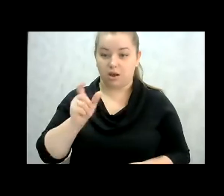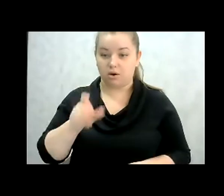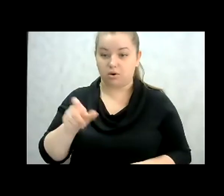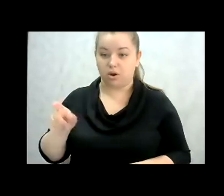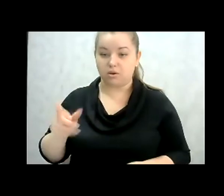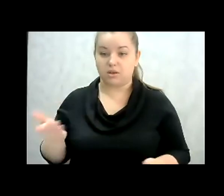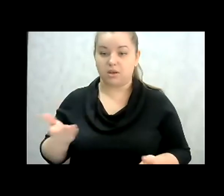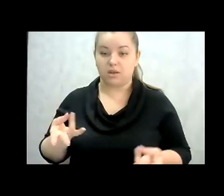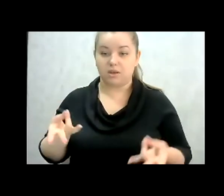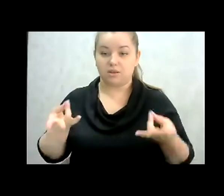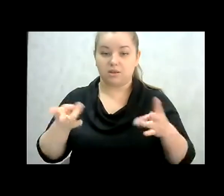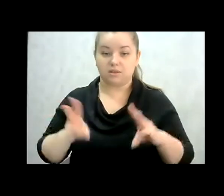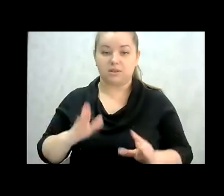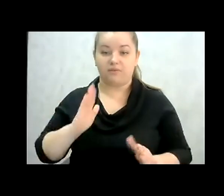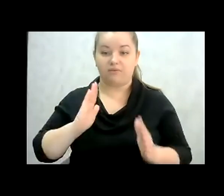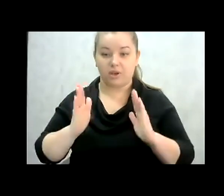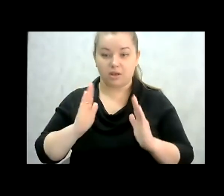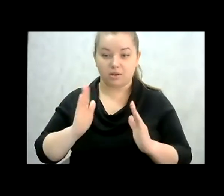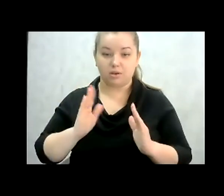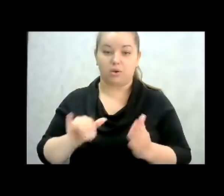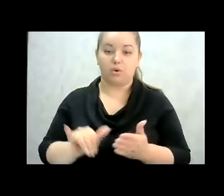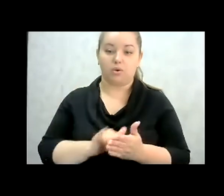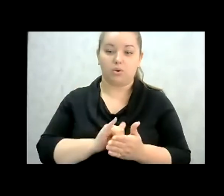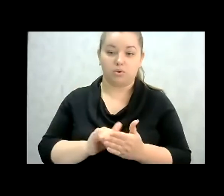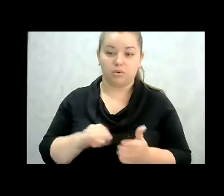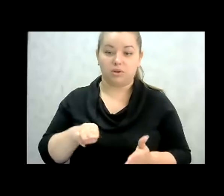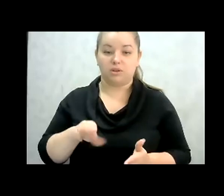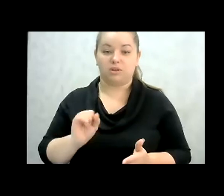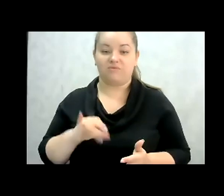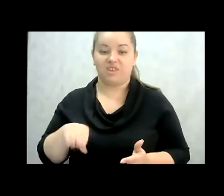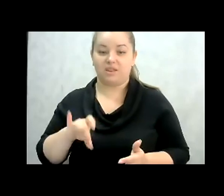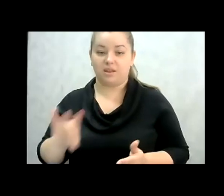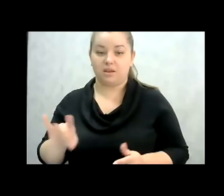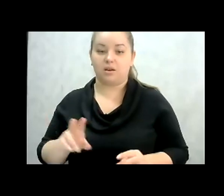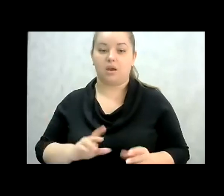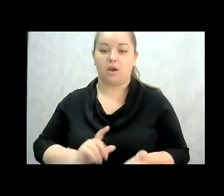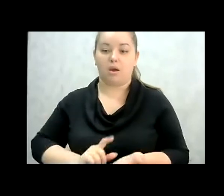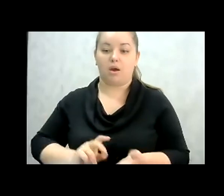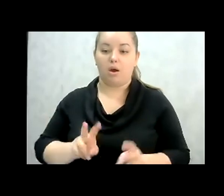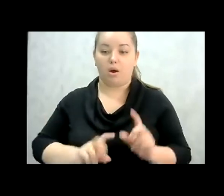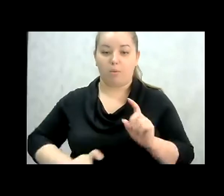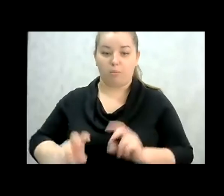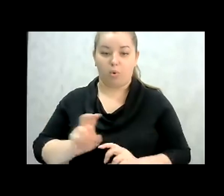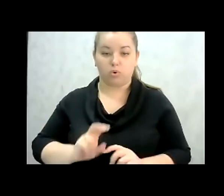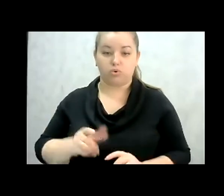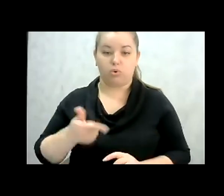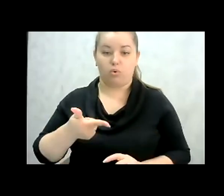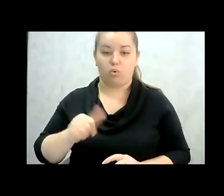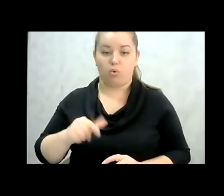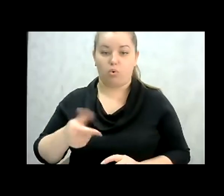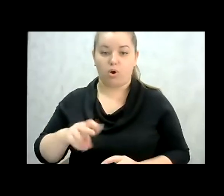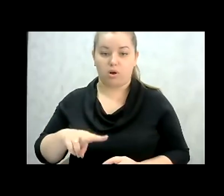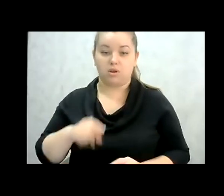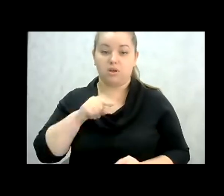of potential voters by Facebook, YouTube, or Twitter. So, because